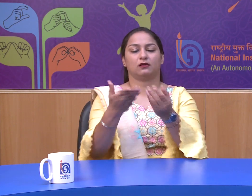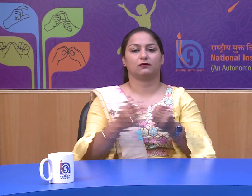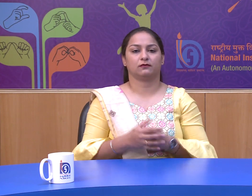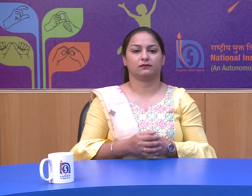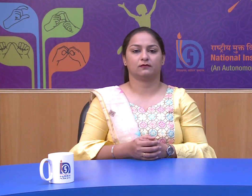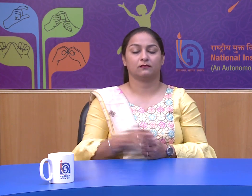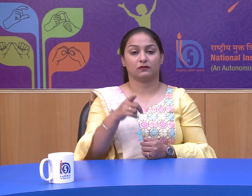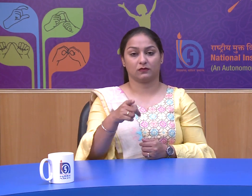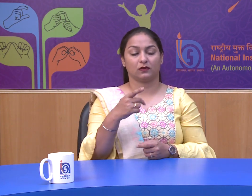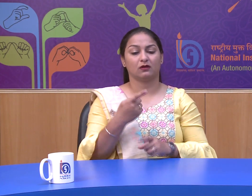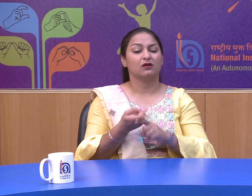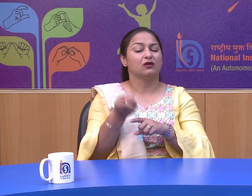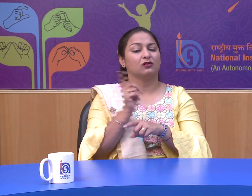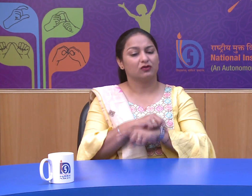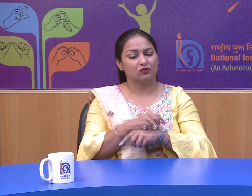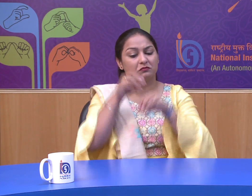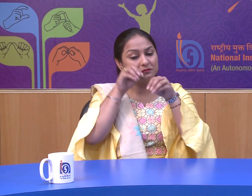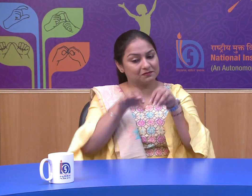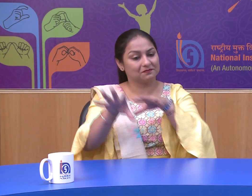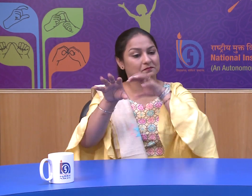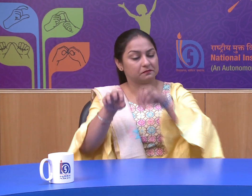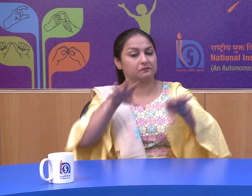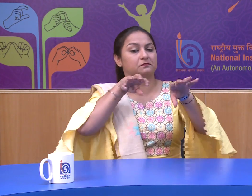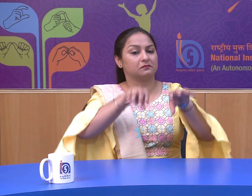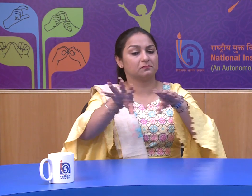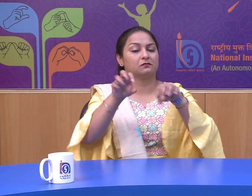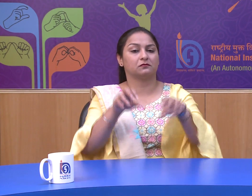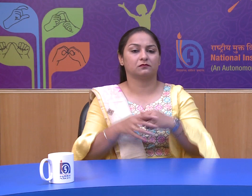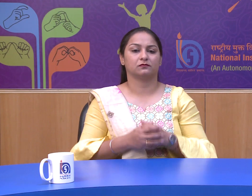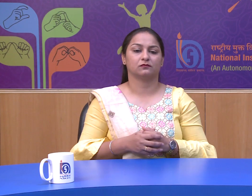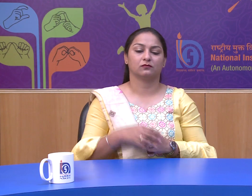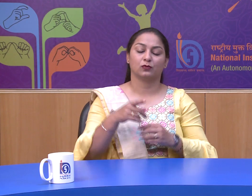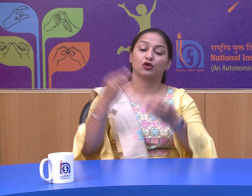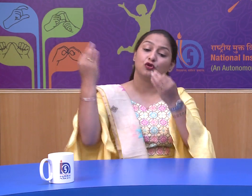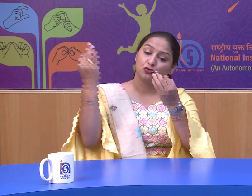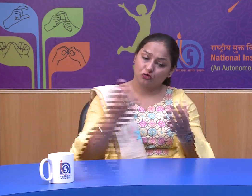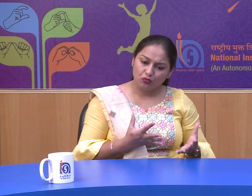Due to the emergence of new religion